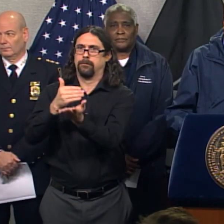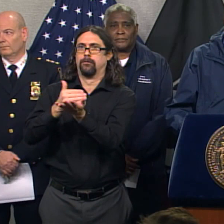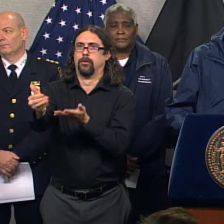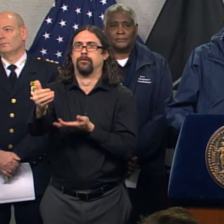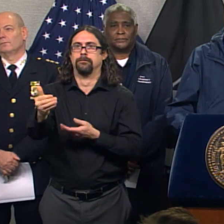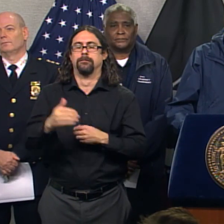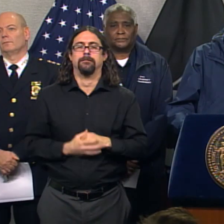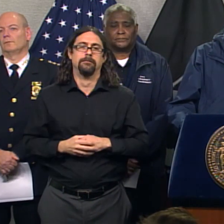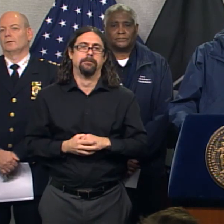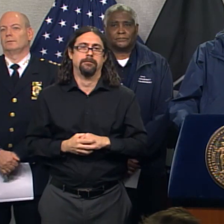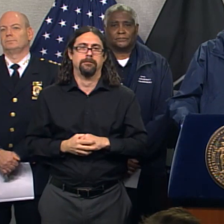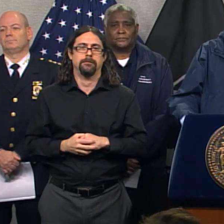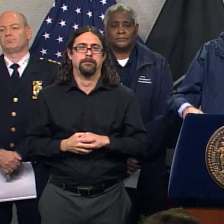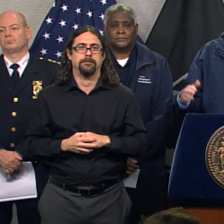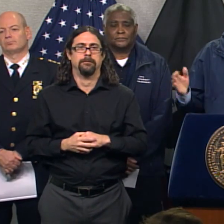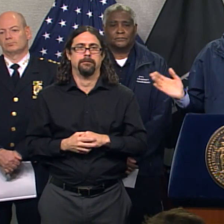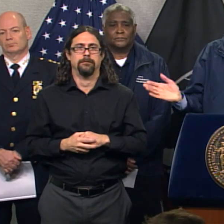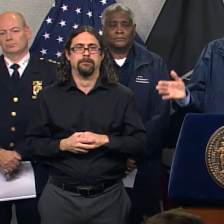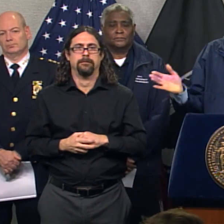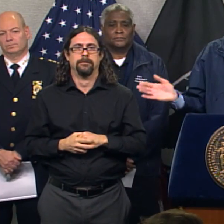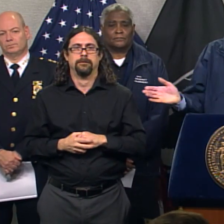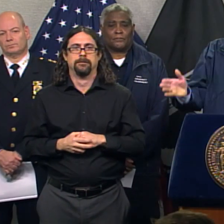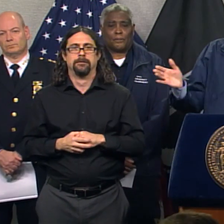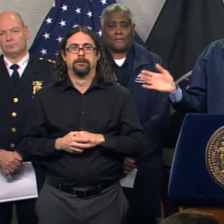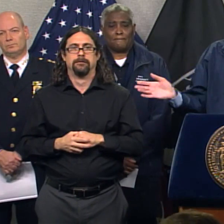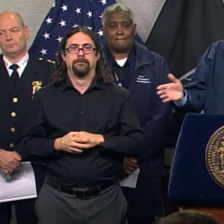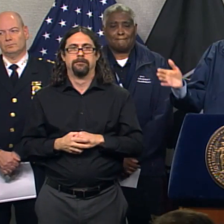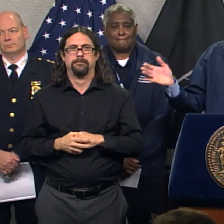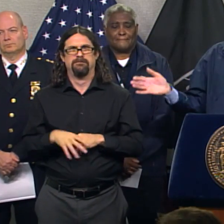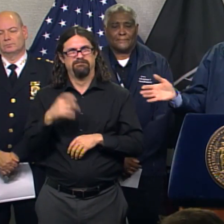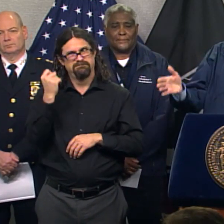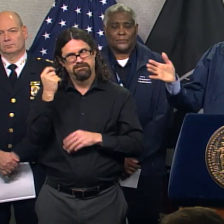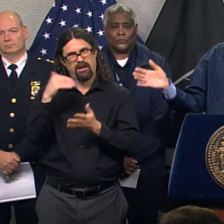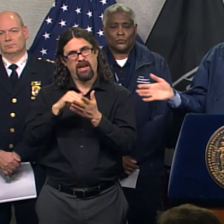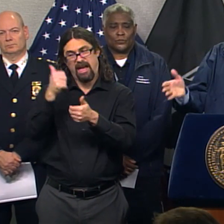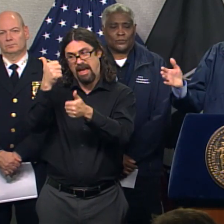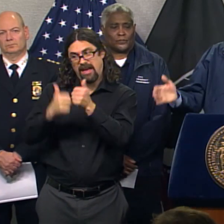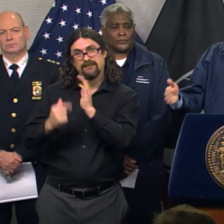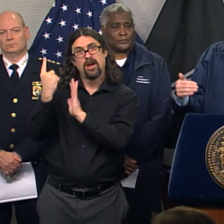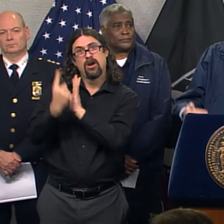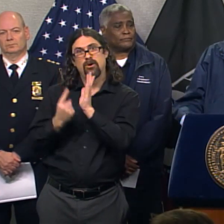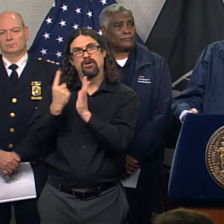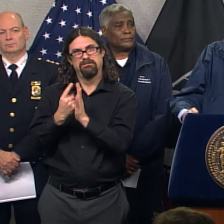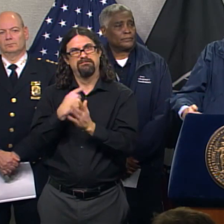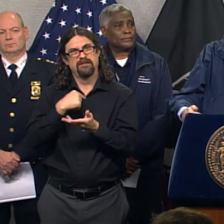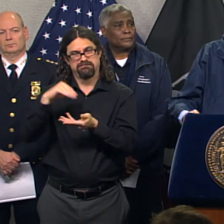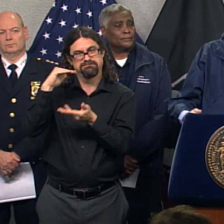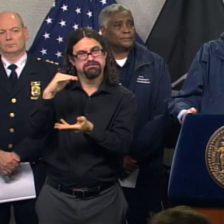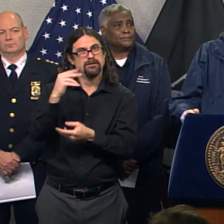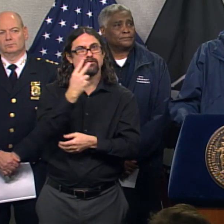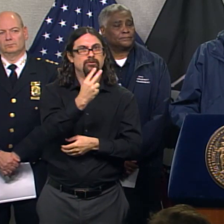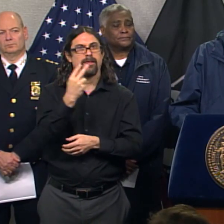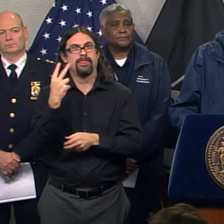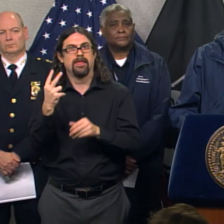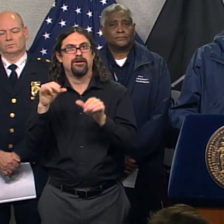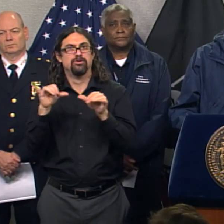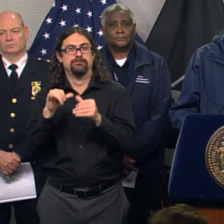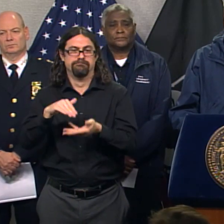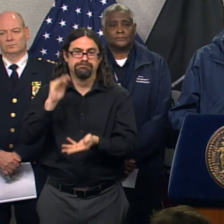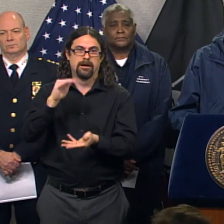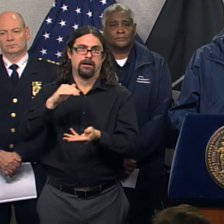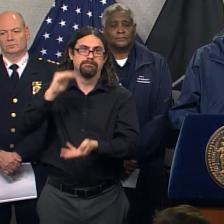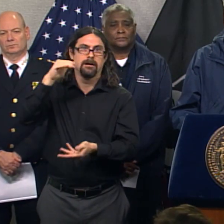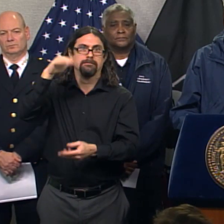inches an hour, you can imagine that's literally impossible to plow every street in New York City simultaneously all the time. So we're going to be playing catch-up all through